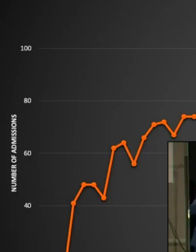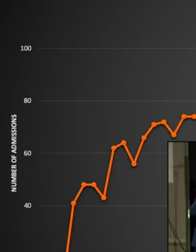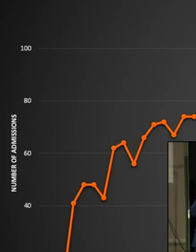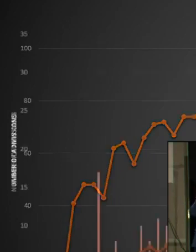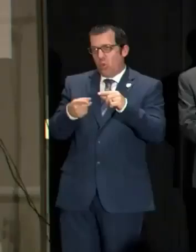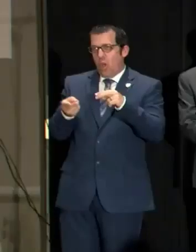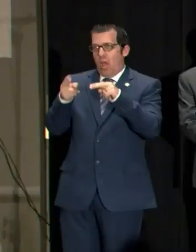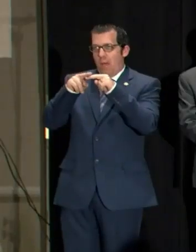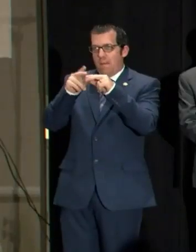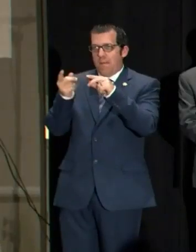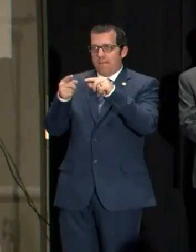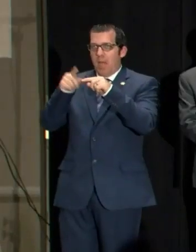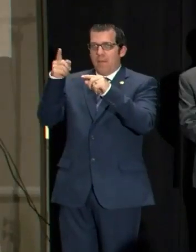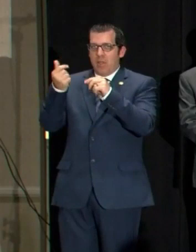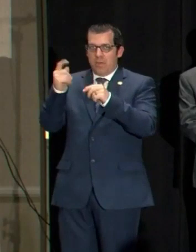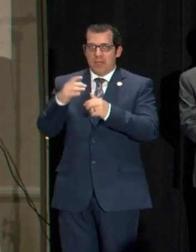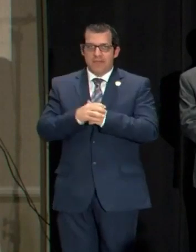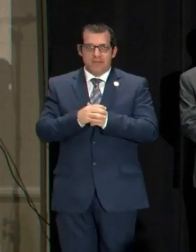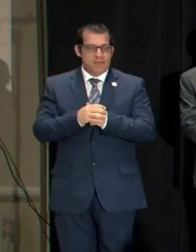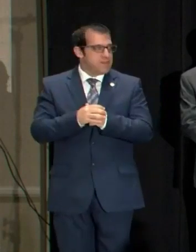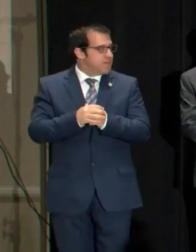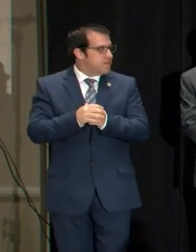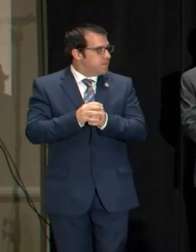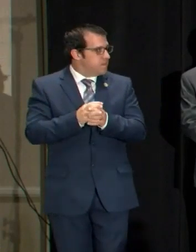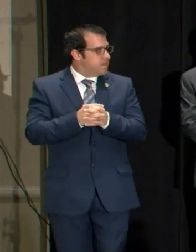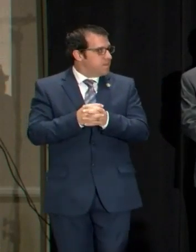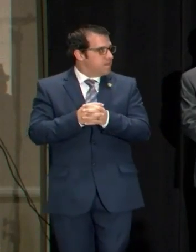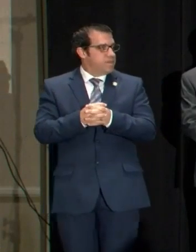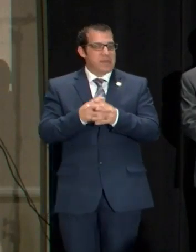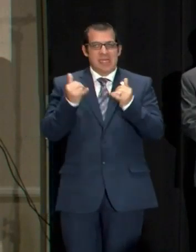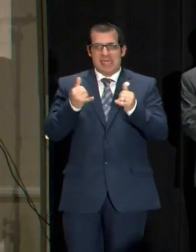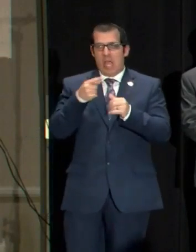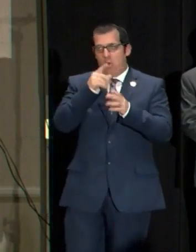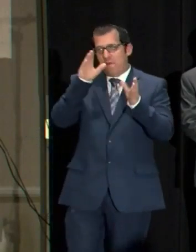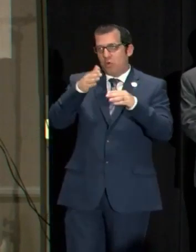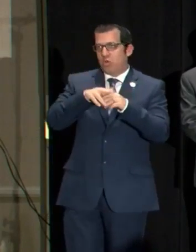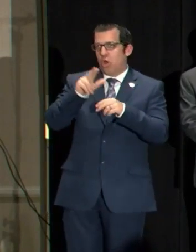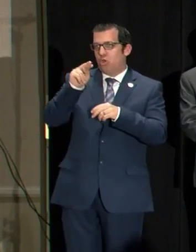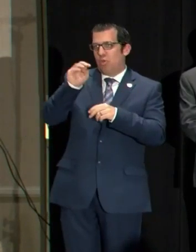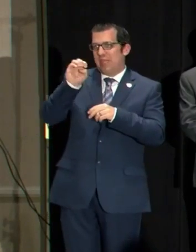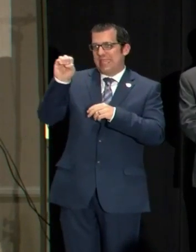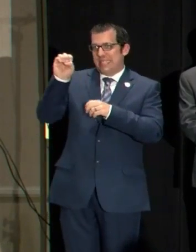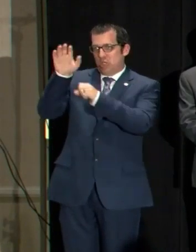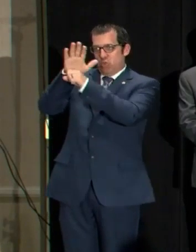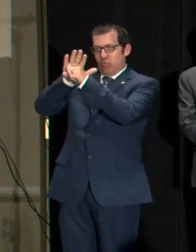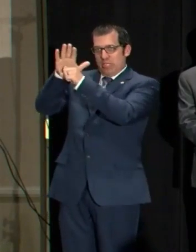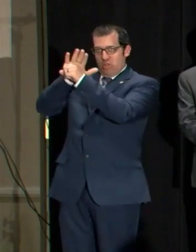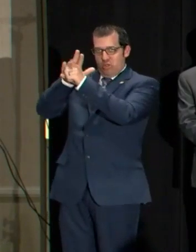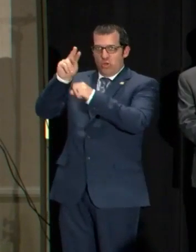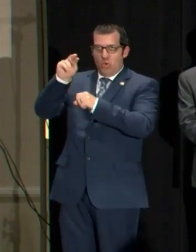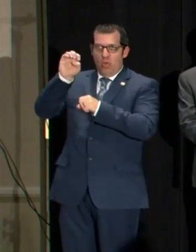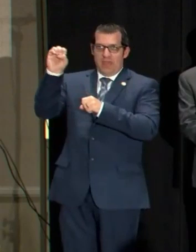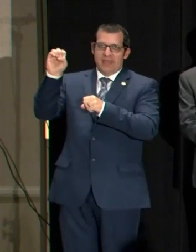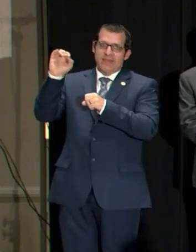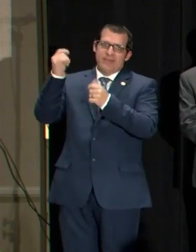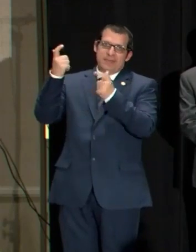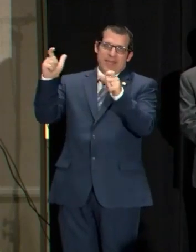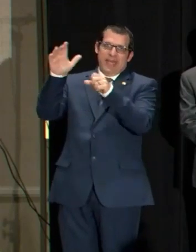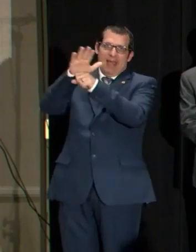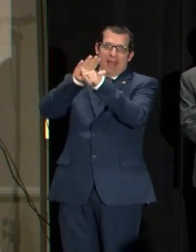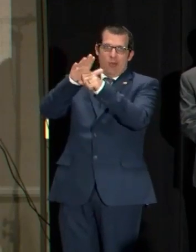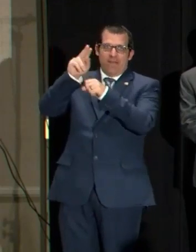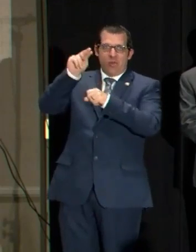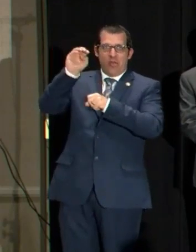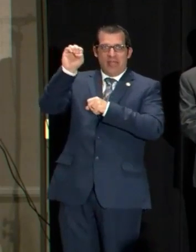Next. Now we're coming to Northeast region. Now, the Northeast region is a broad area of